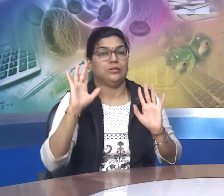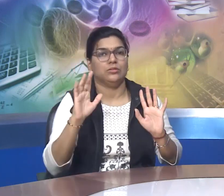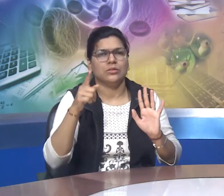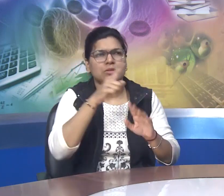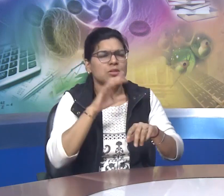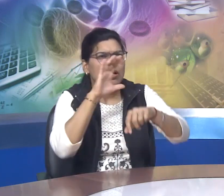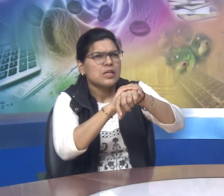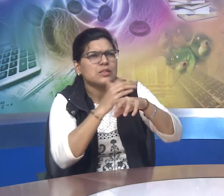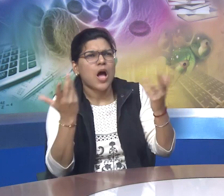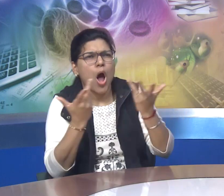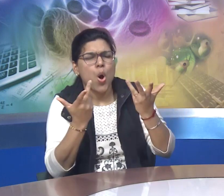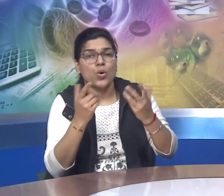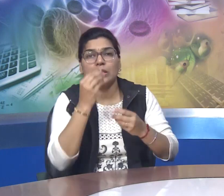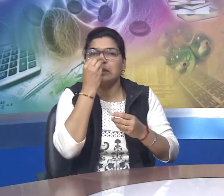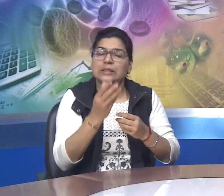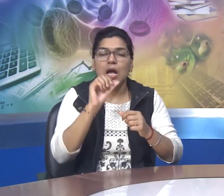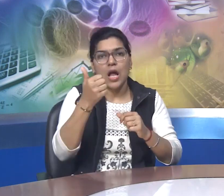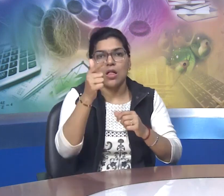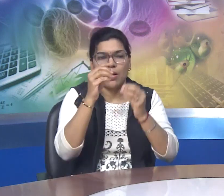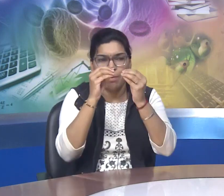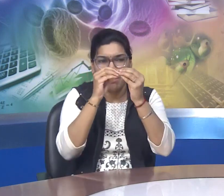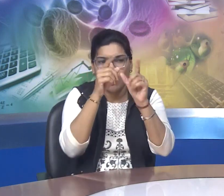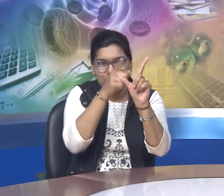but it is in passive voice.